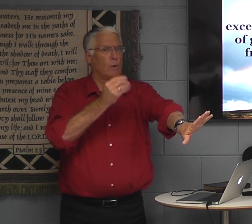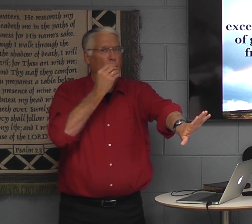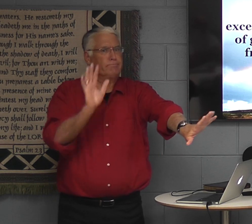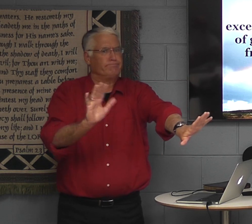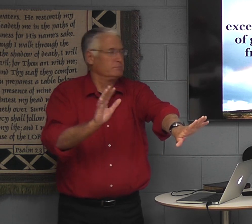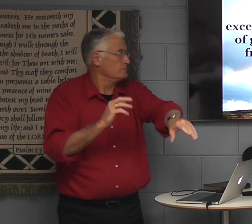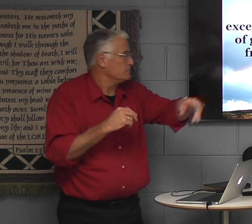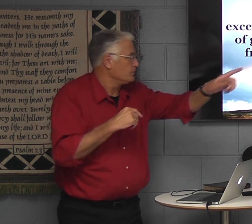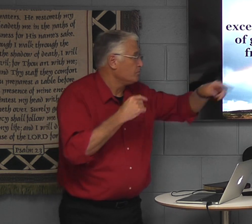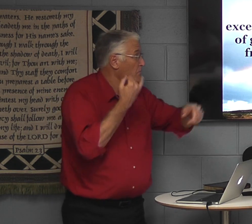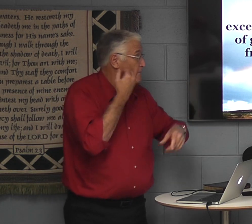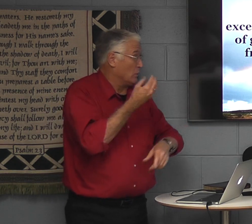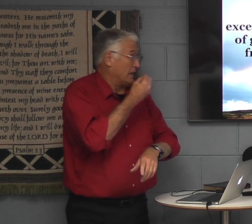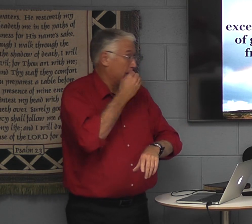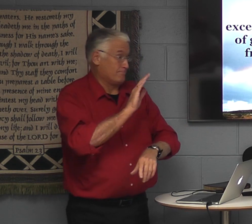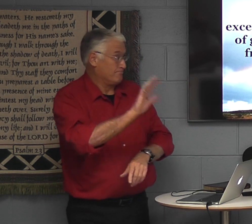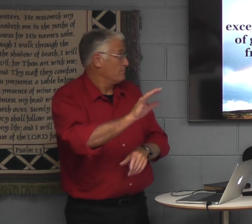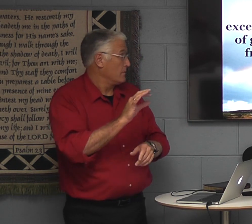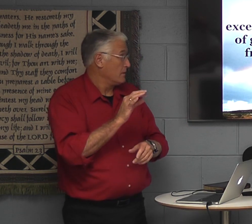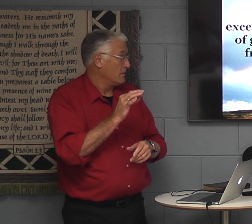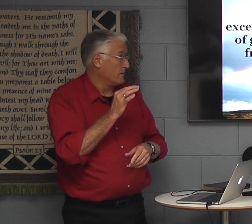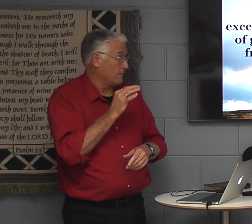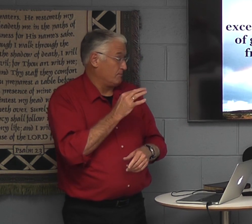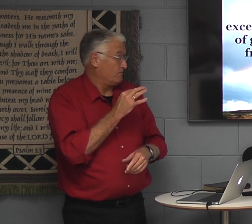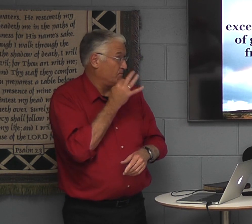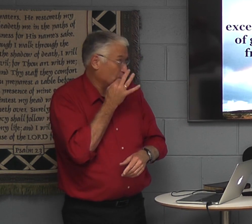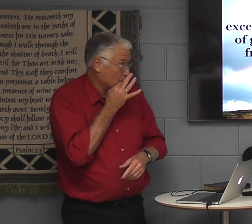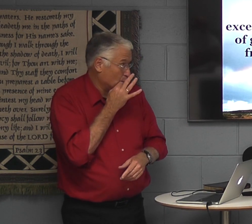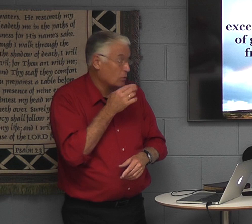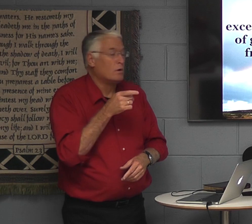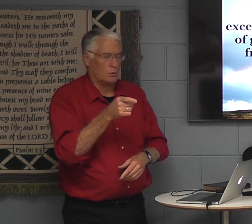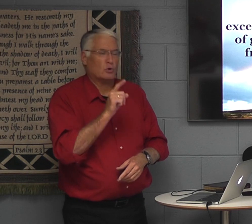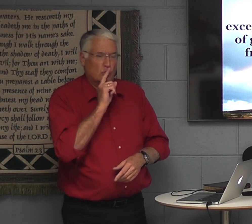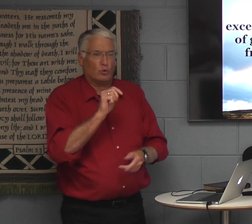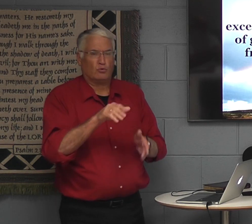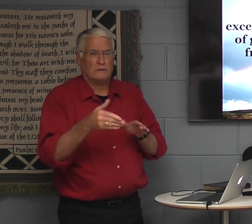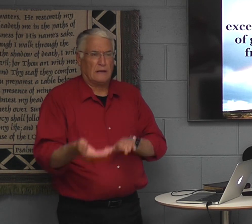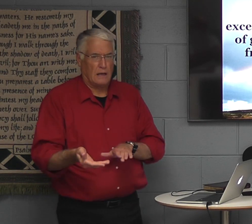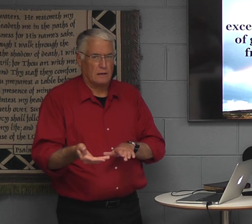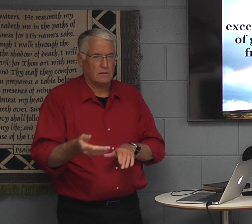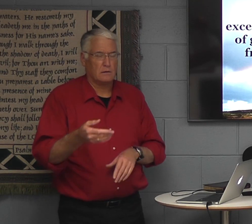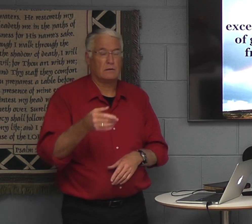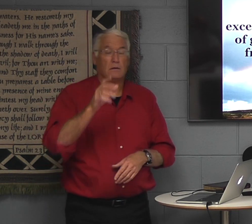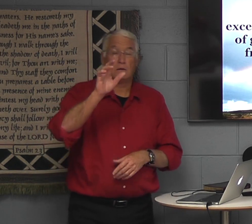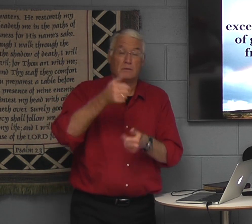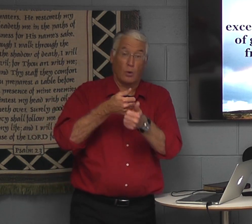except the tree of knowledge of good and evil. If you eat this fruit, you're sure to die.